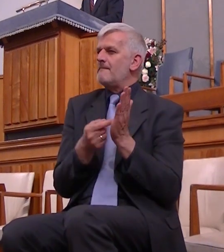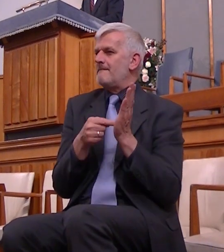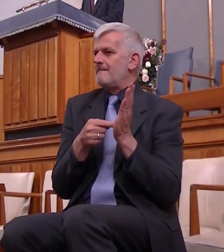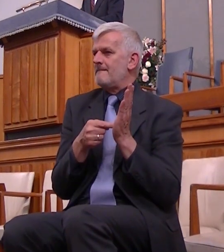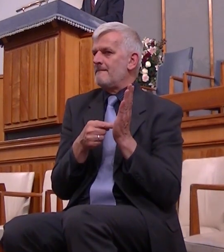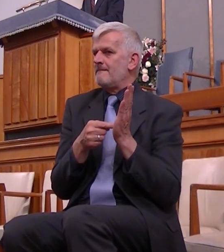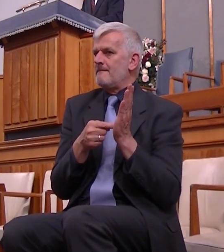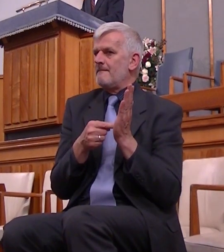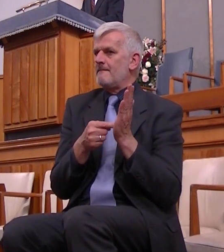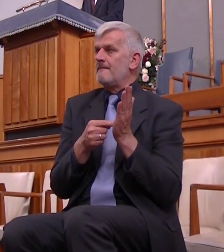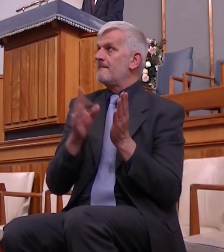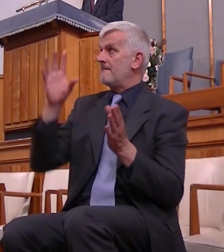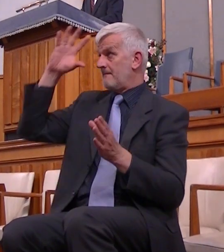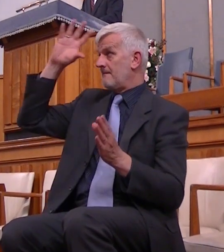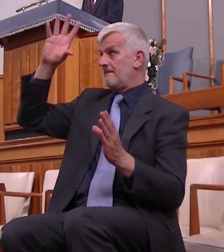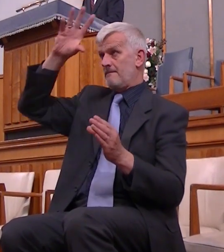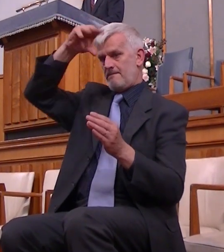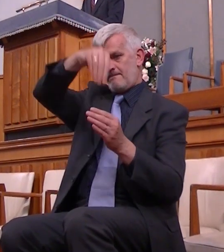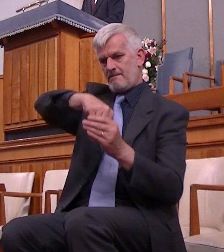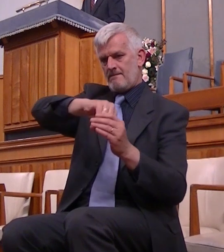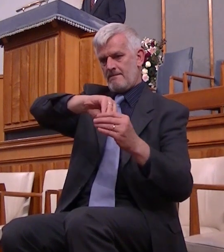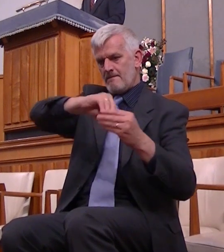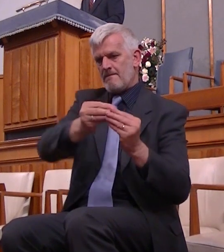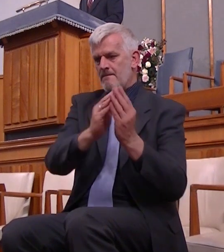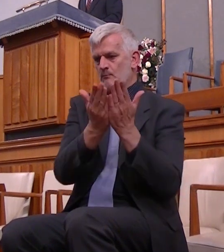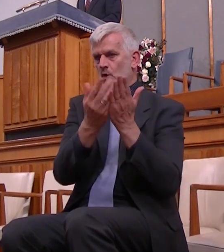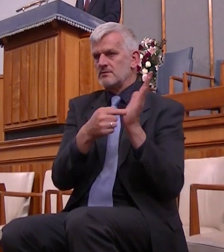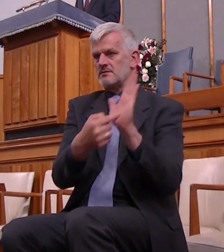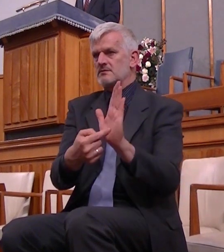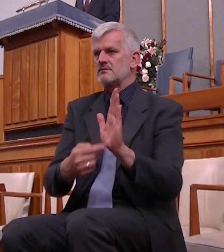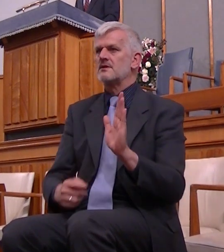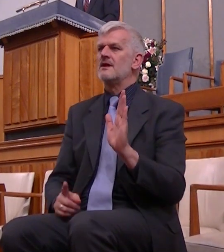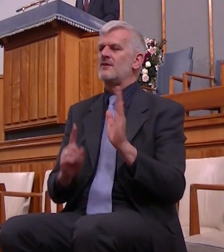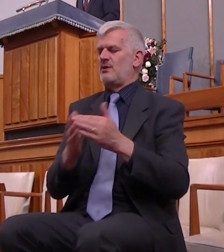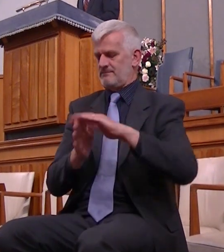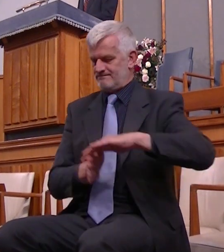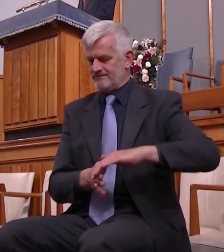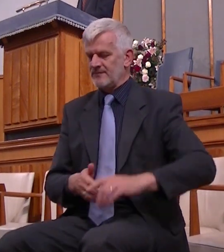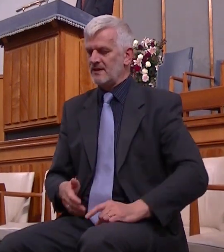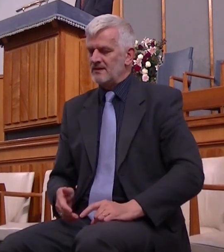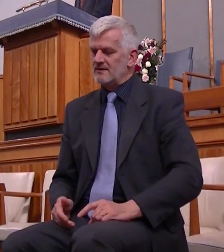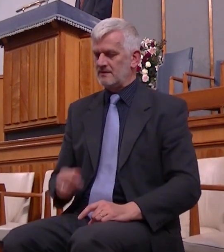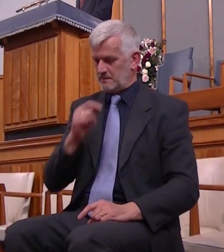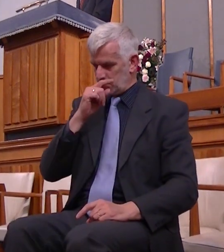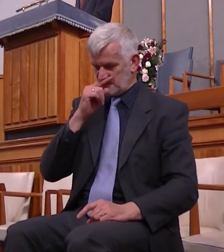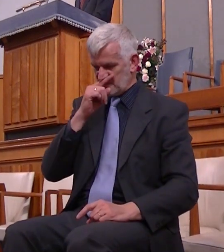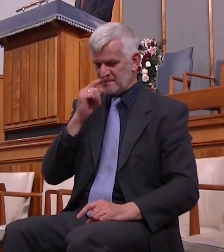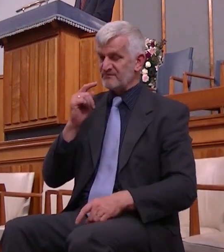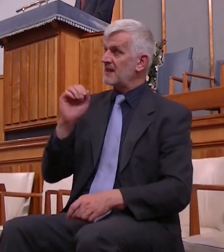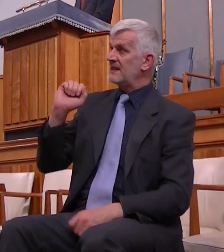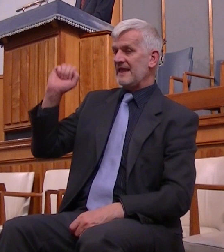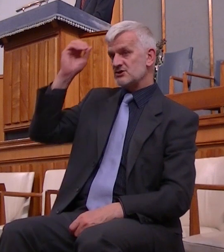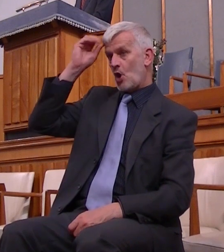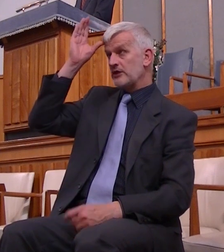locked into this revelation. Most of all, I'd like to tell you, this is a surprising knowledge.